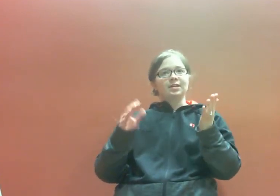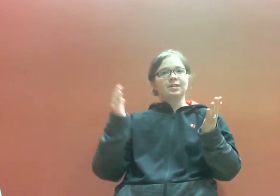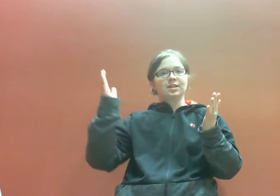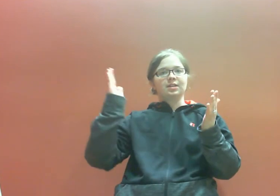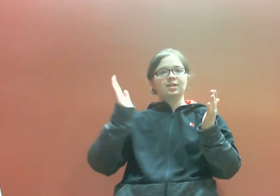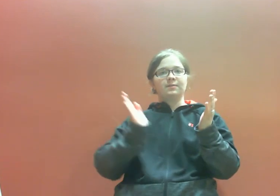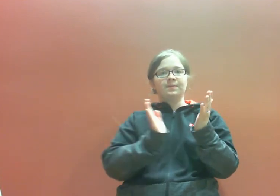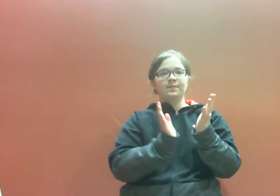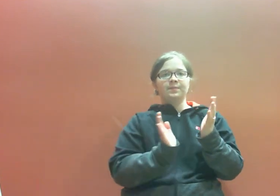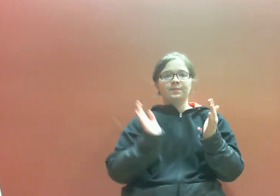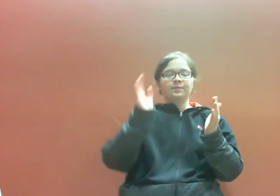elastic